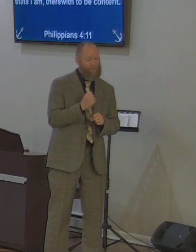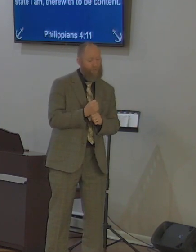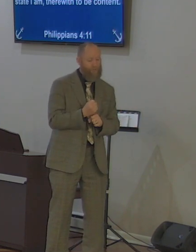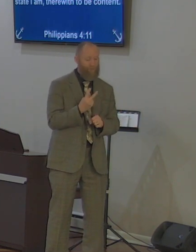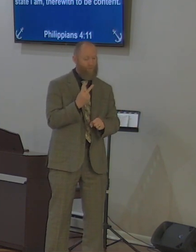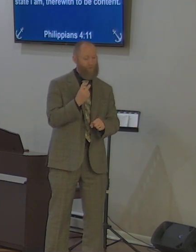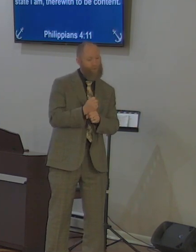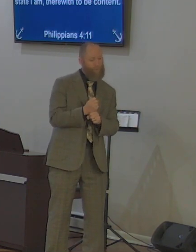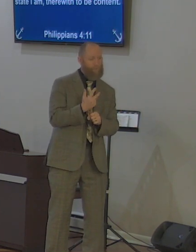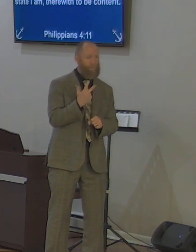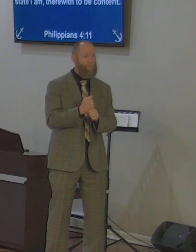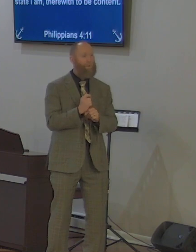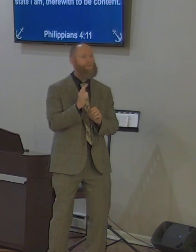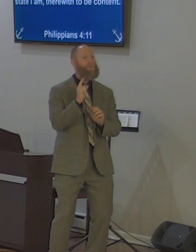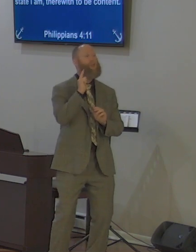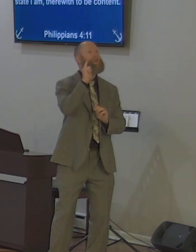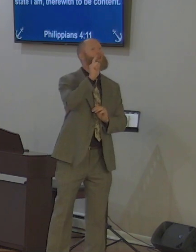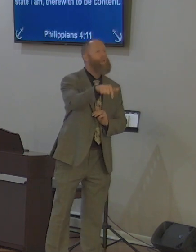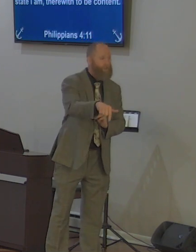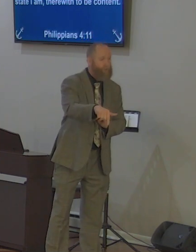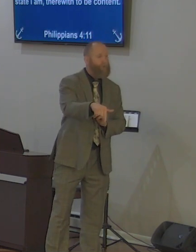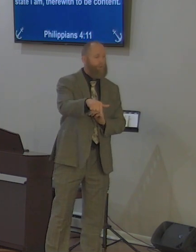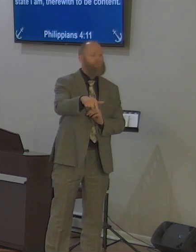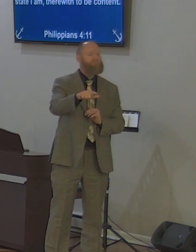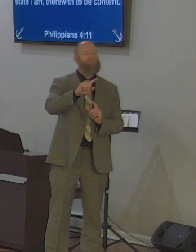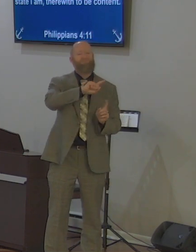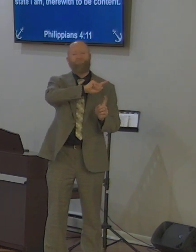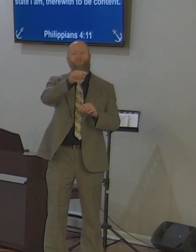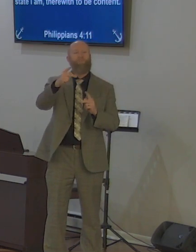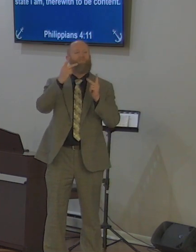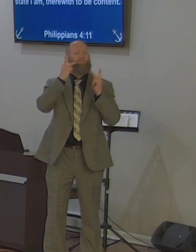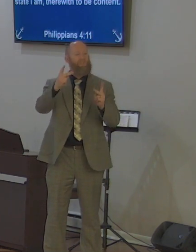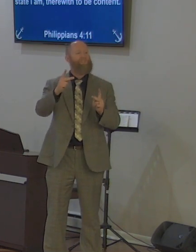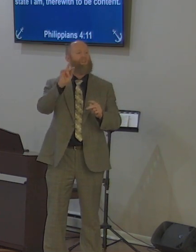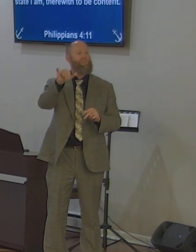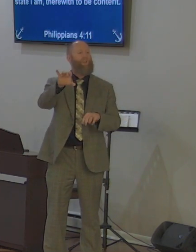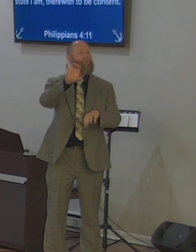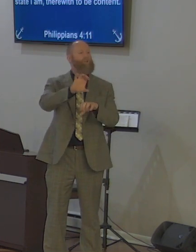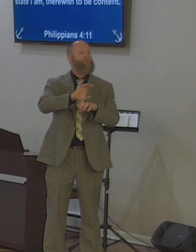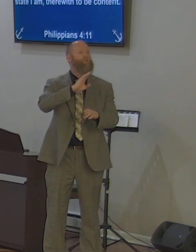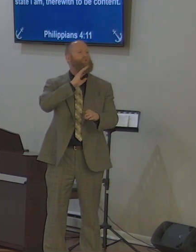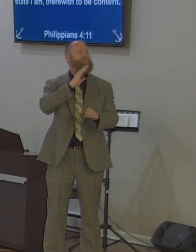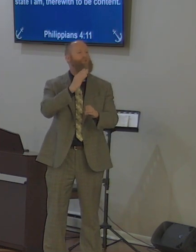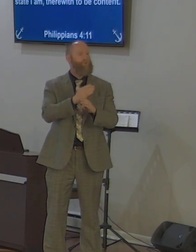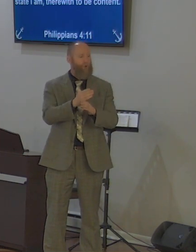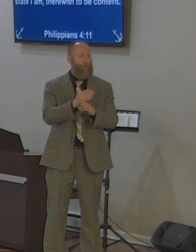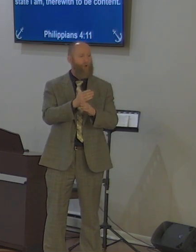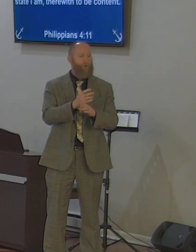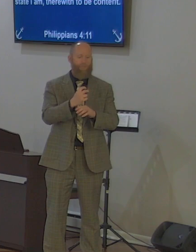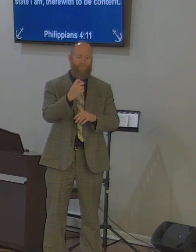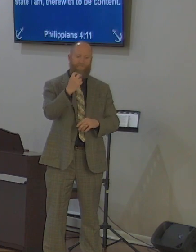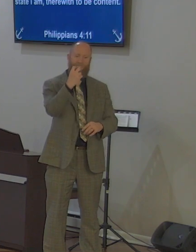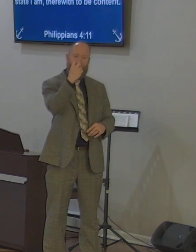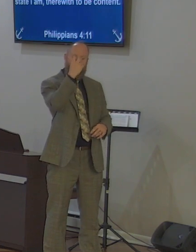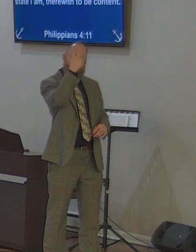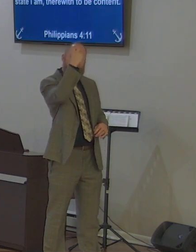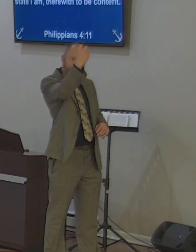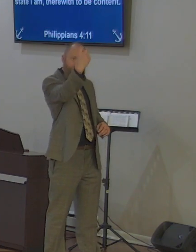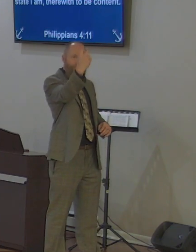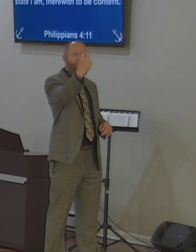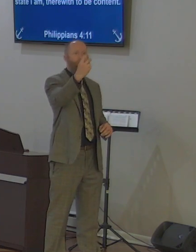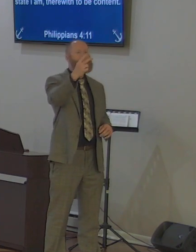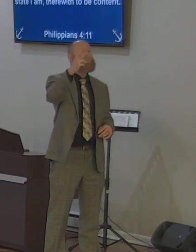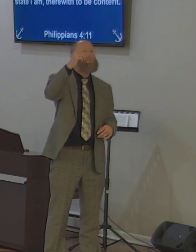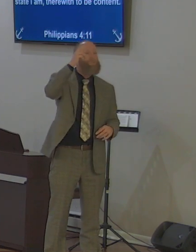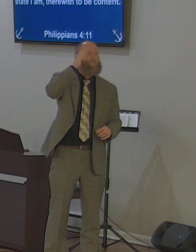there. There's a ladies' meeting in the church that she's a member of. And I wasn't at the ladies' meeting, but I was setting up in the sound booth with a